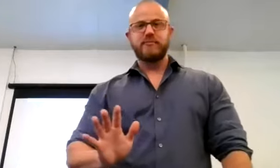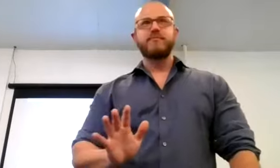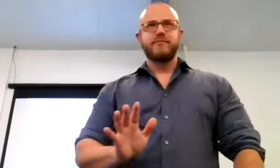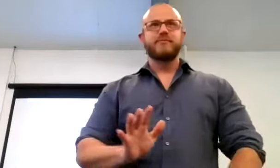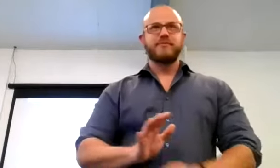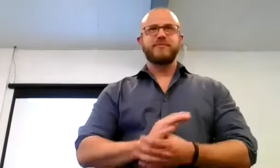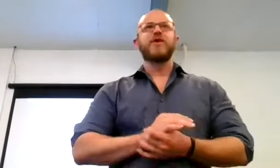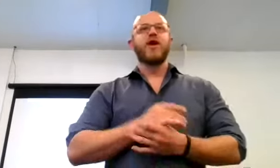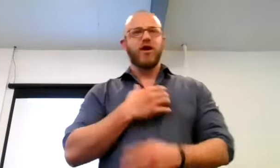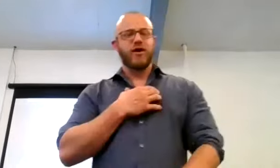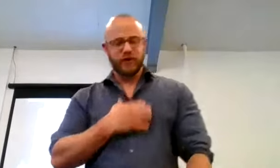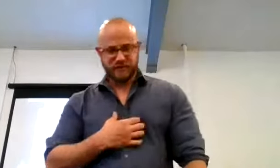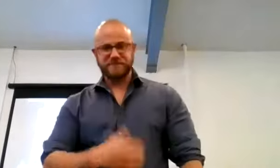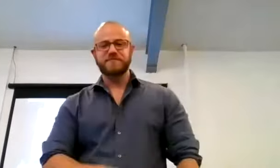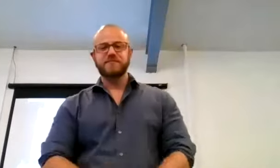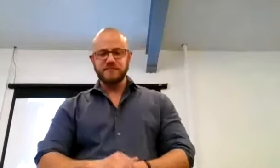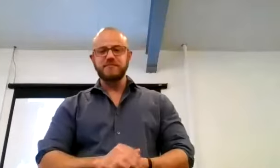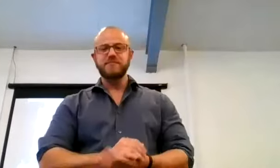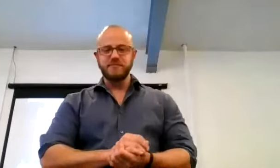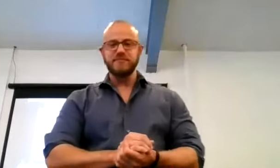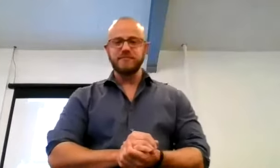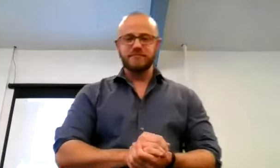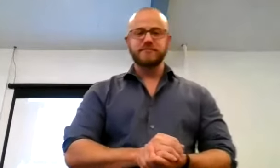time, hungry, that's it.